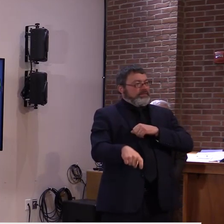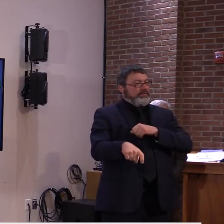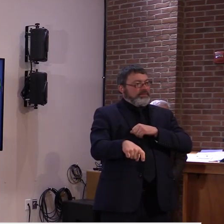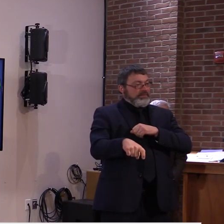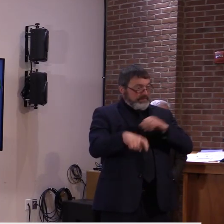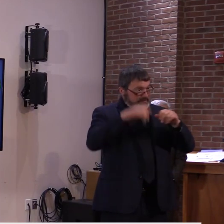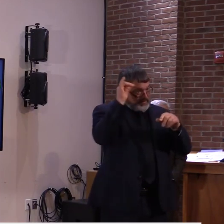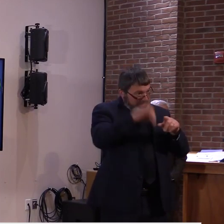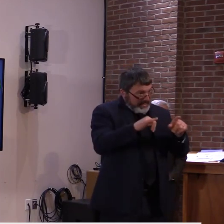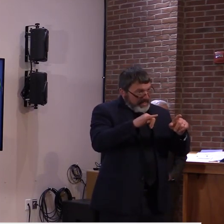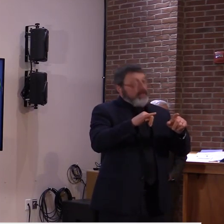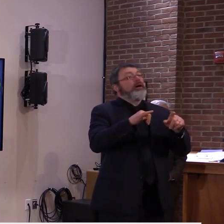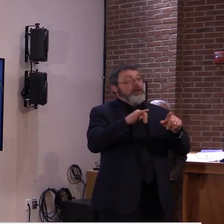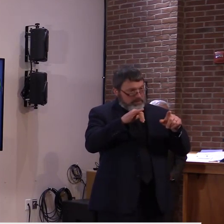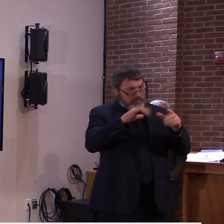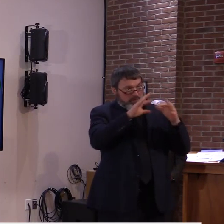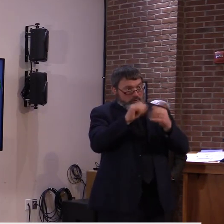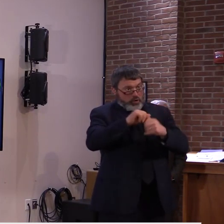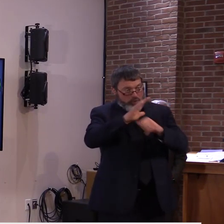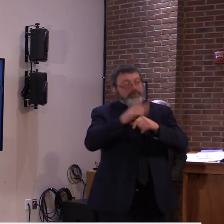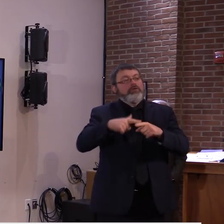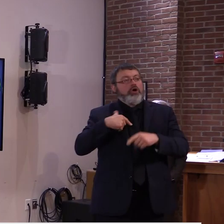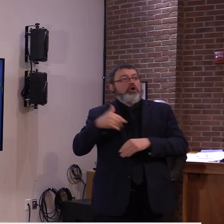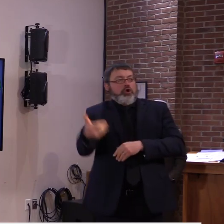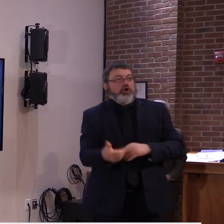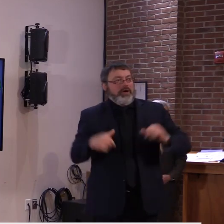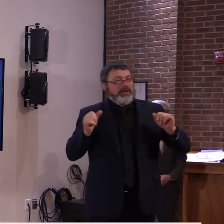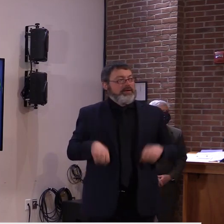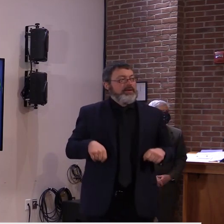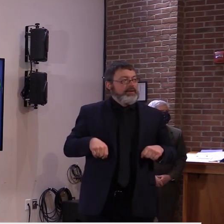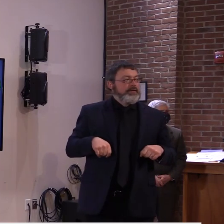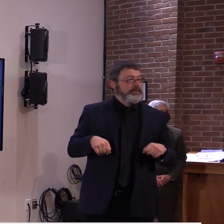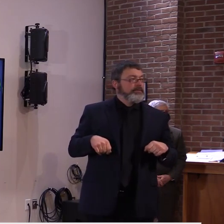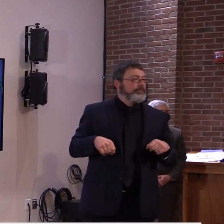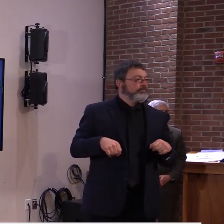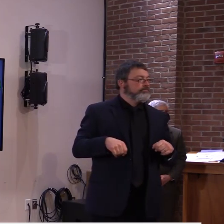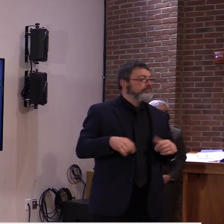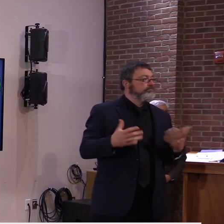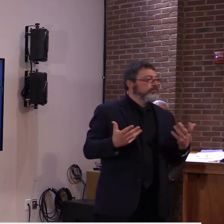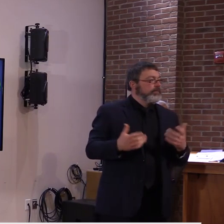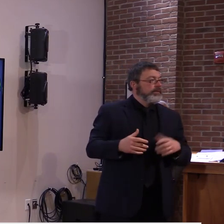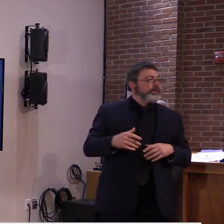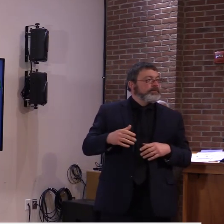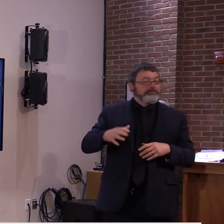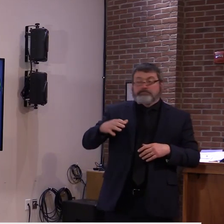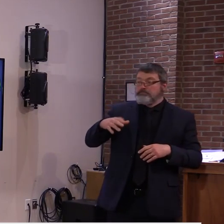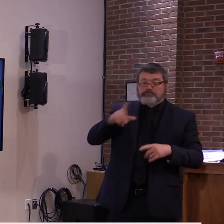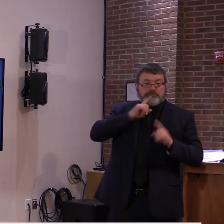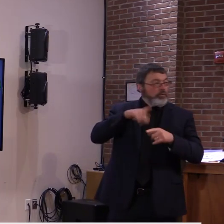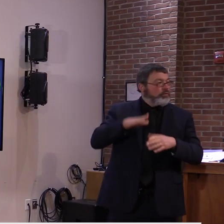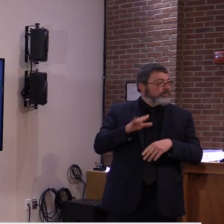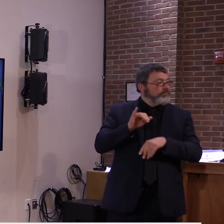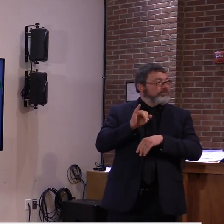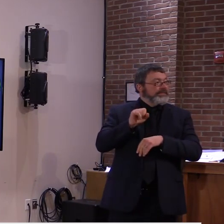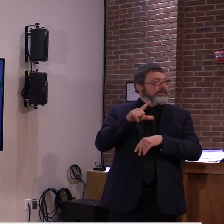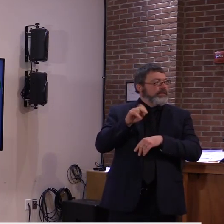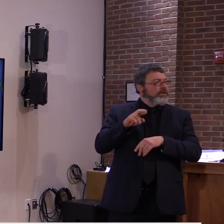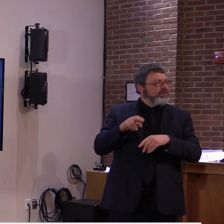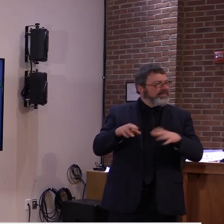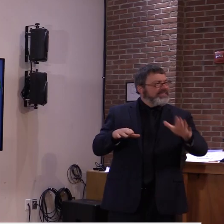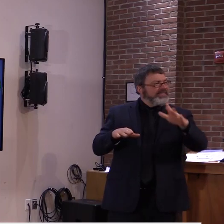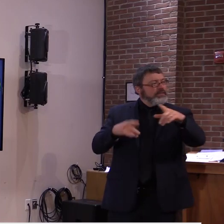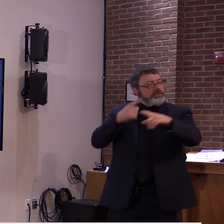is available that is not, it has to be COVID related in order to utilize for